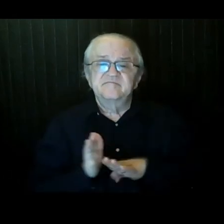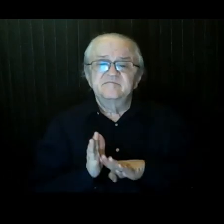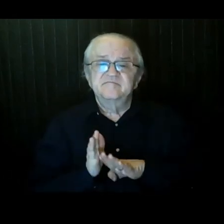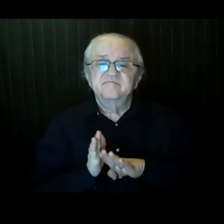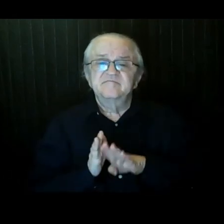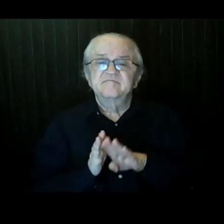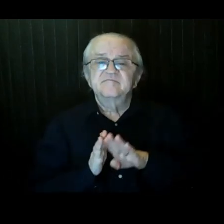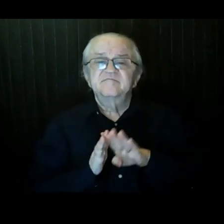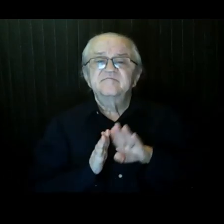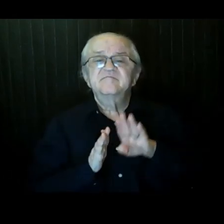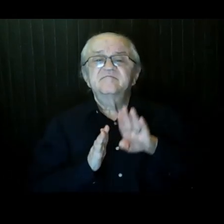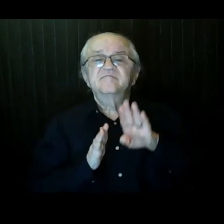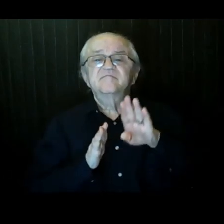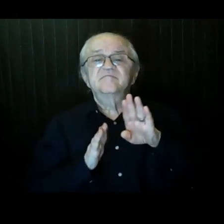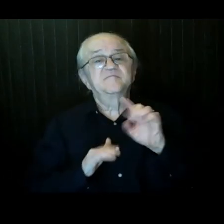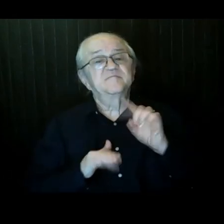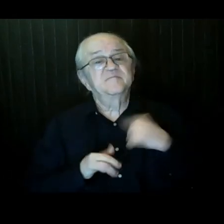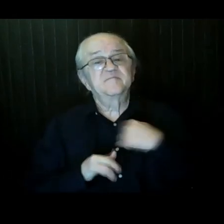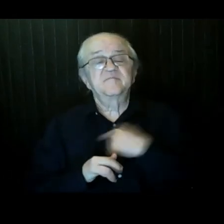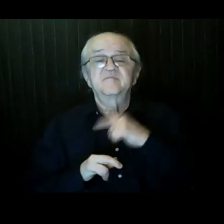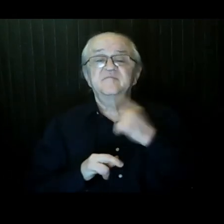Since we're only here for a while,